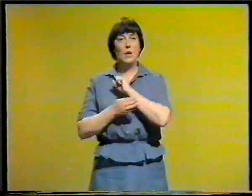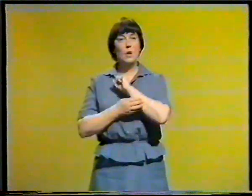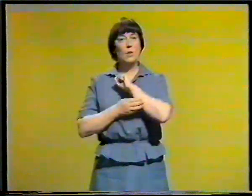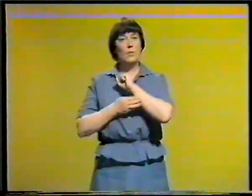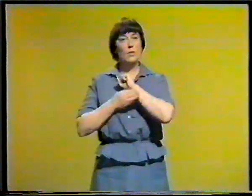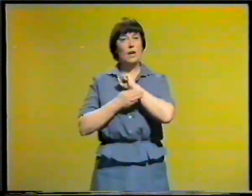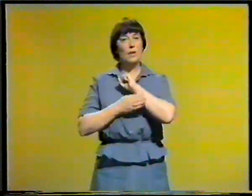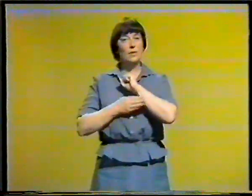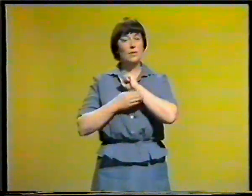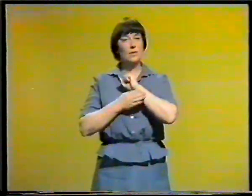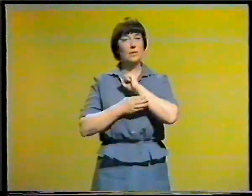brown,